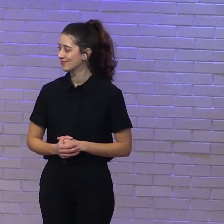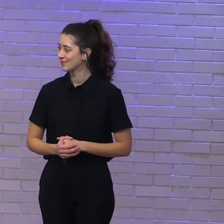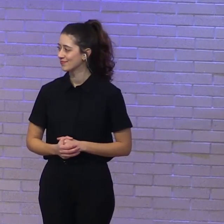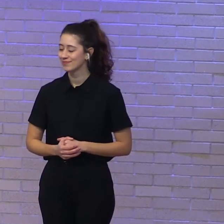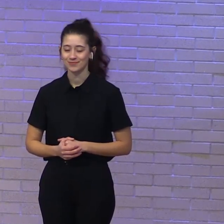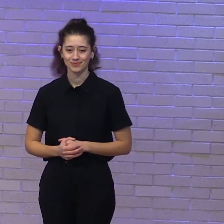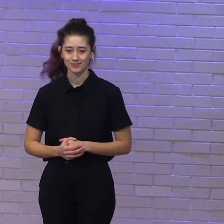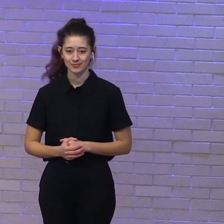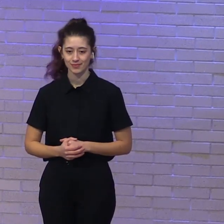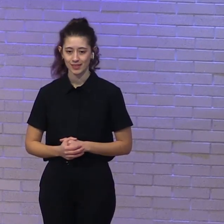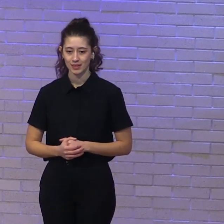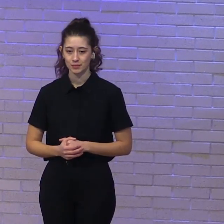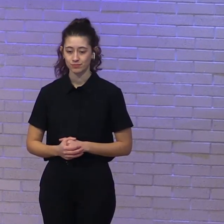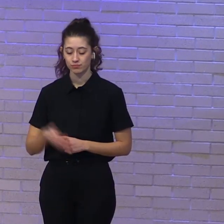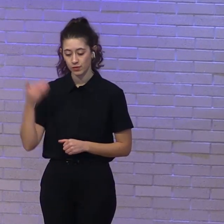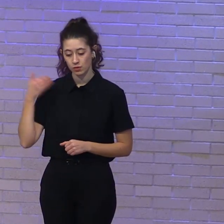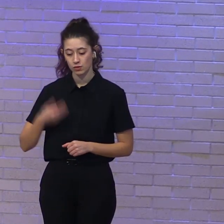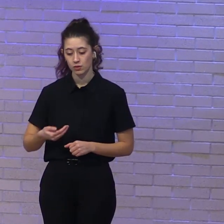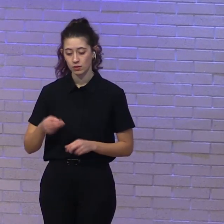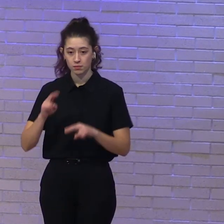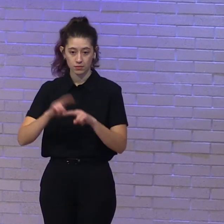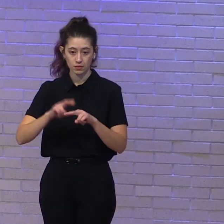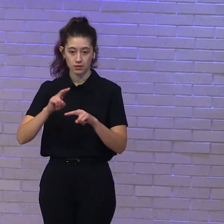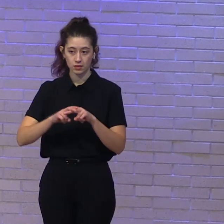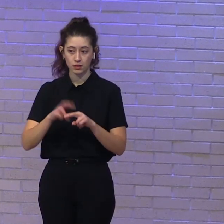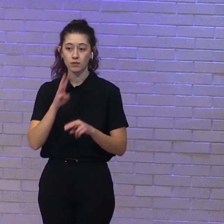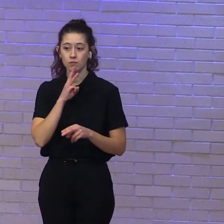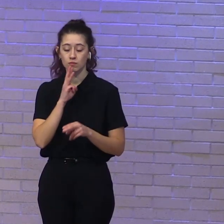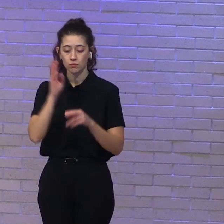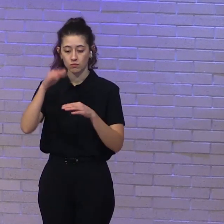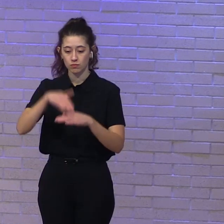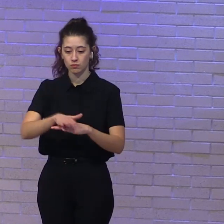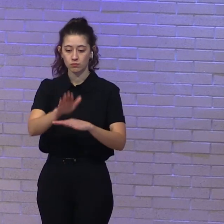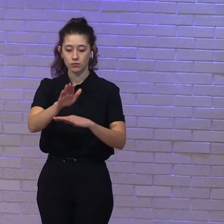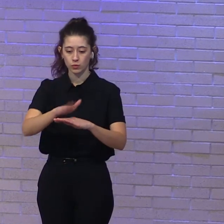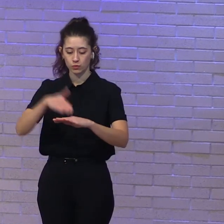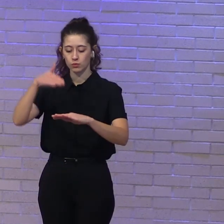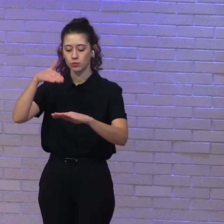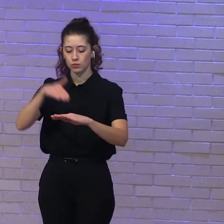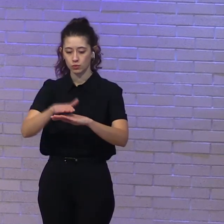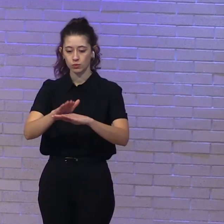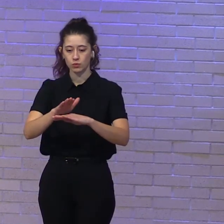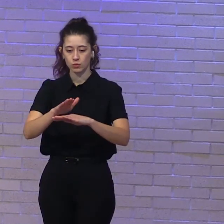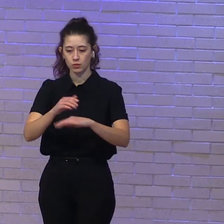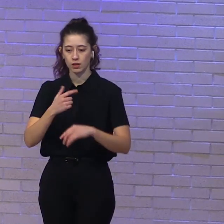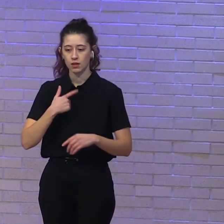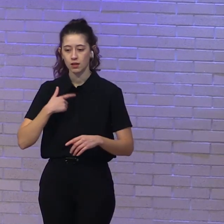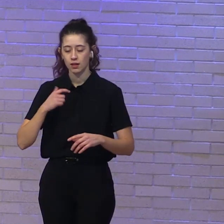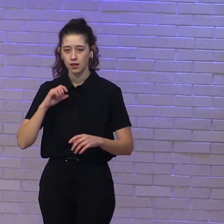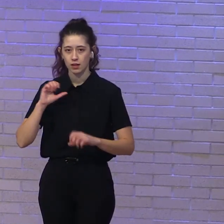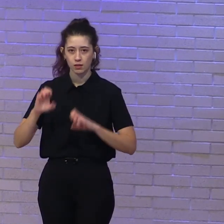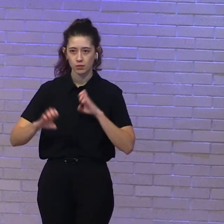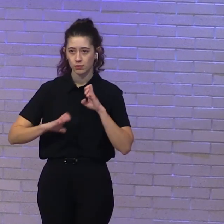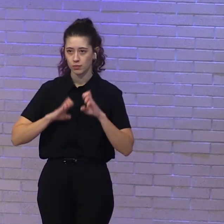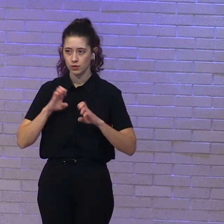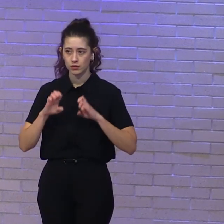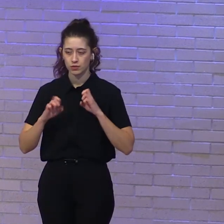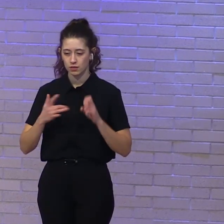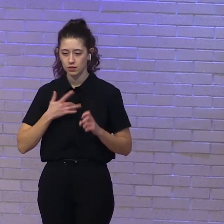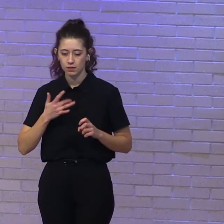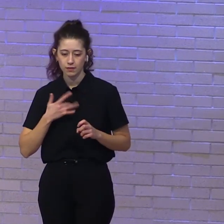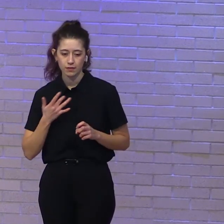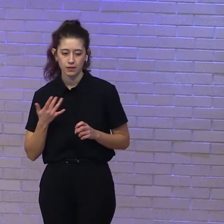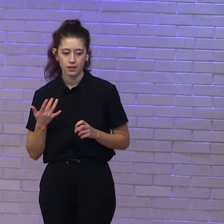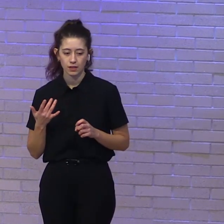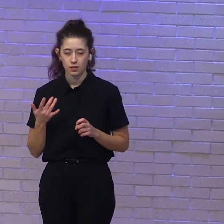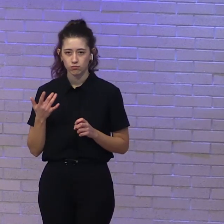I'm sitting on the beach, letting my senses guide my thoughts. My toes are digging into the cold, damp, and gritty